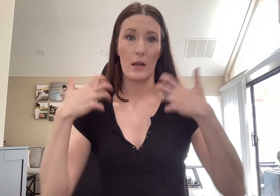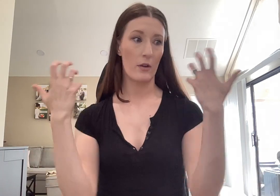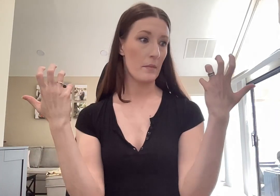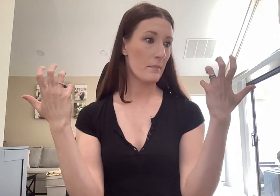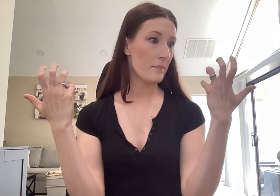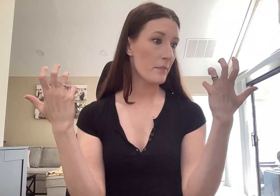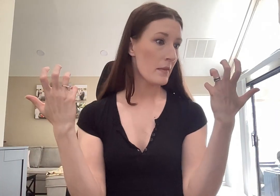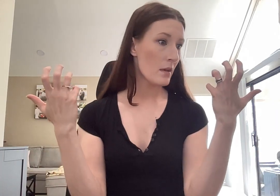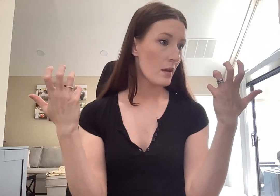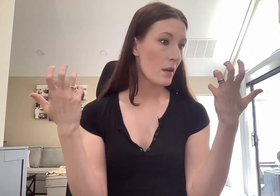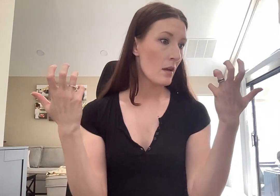angry.